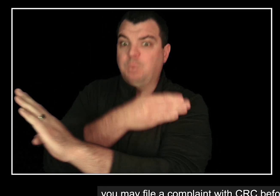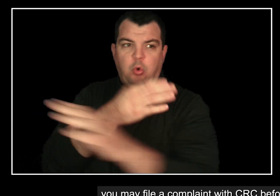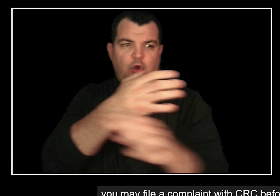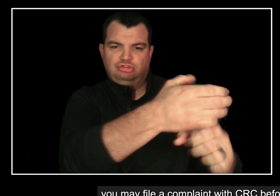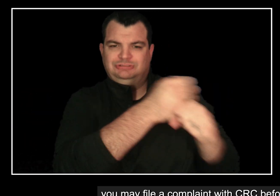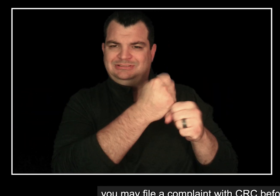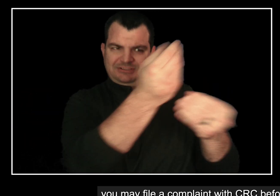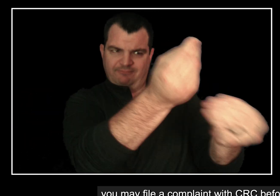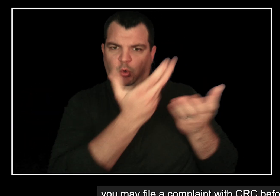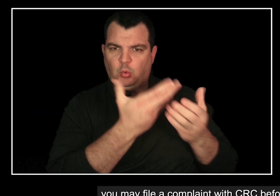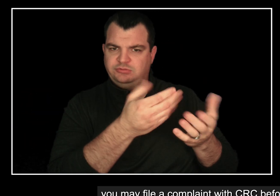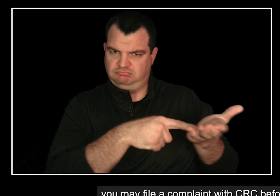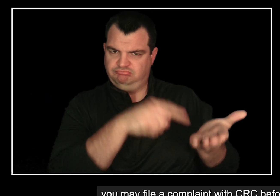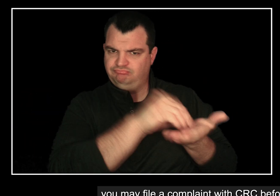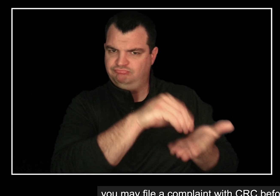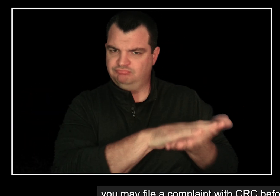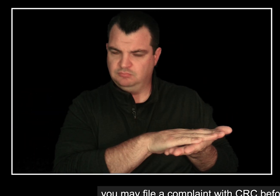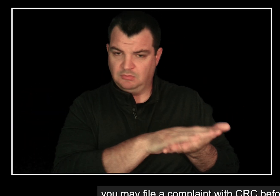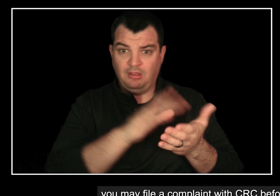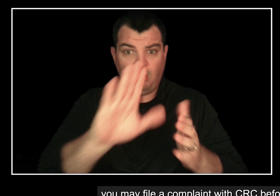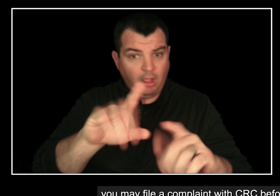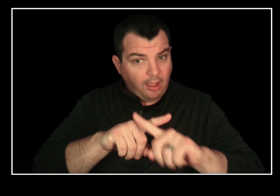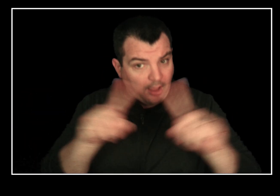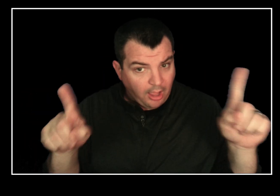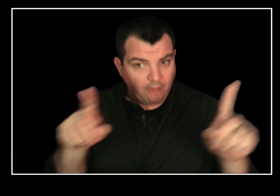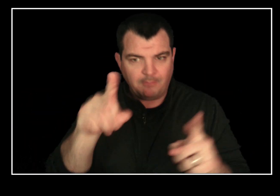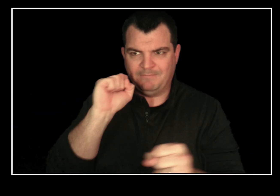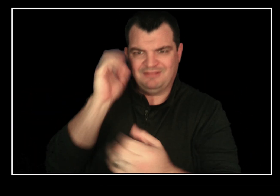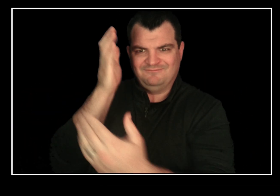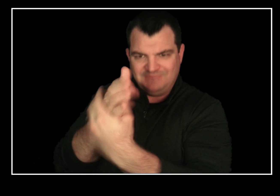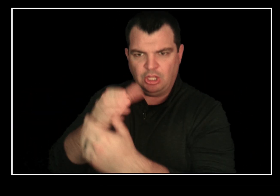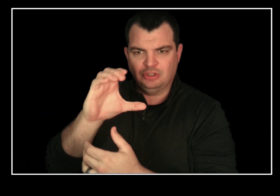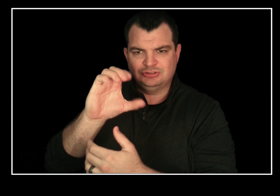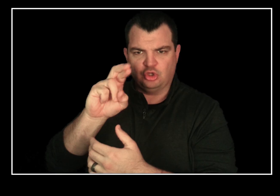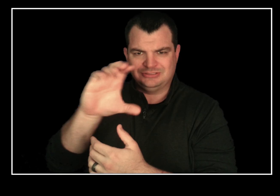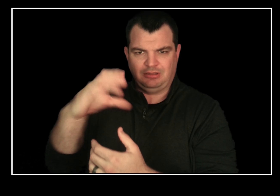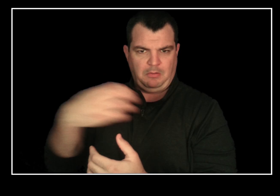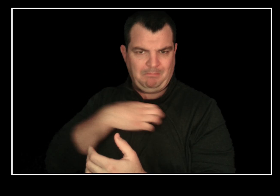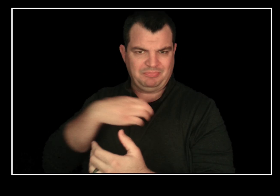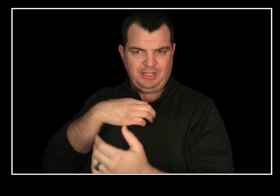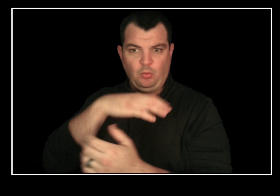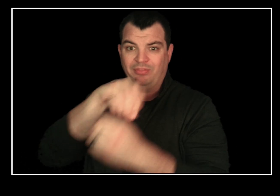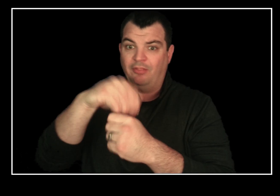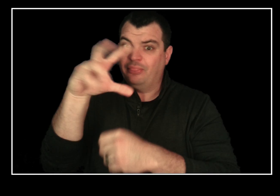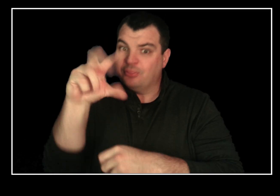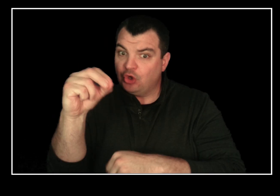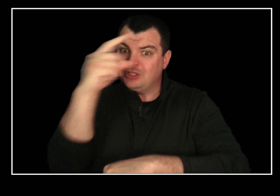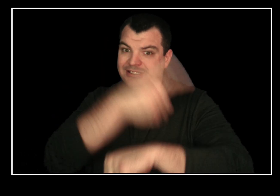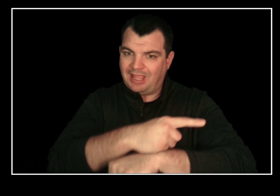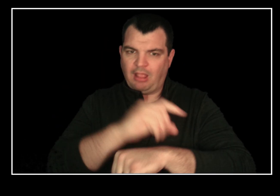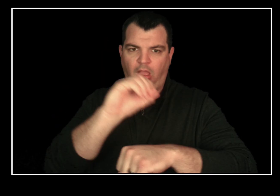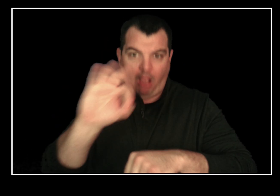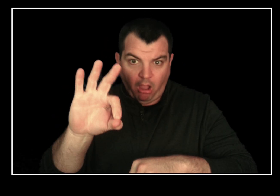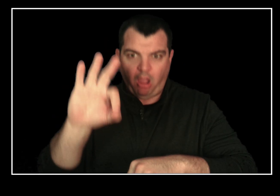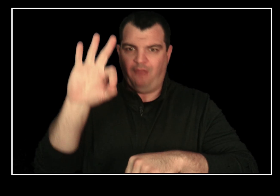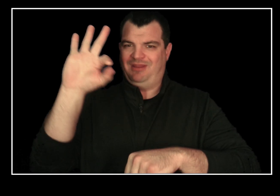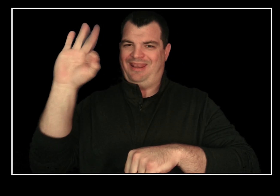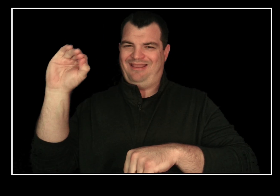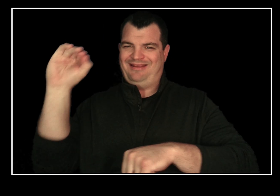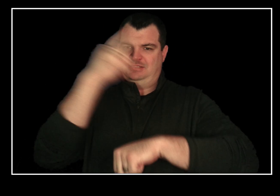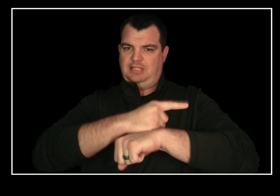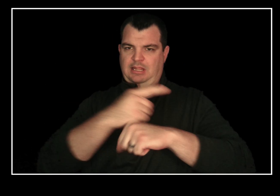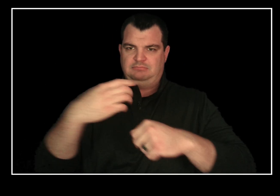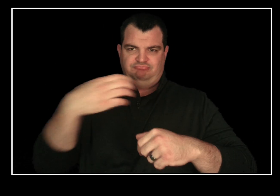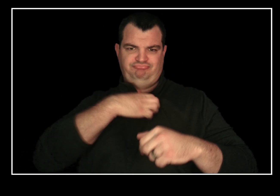complaint with CRC before receiving that notice. However, you must file your CRC complaint